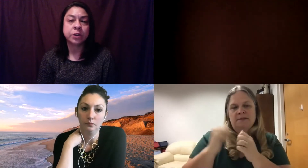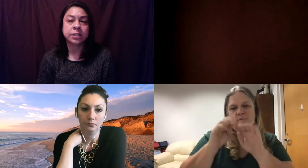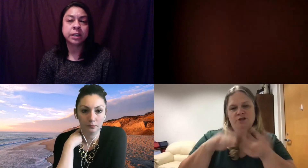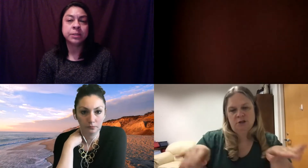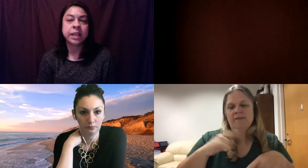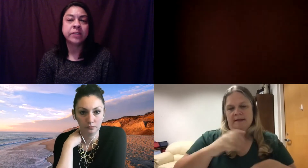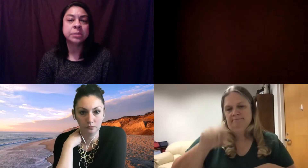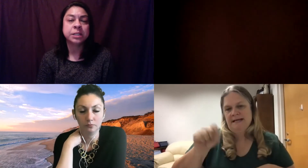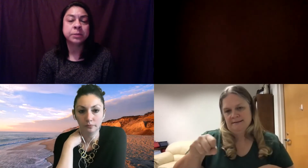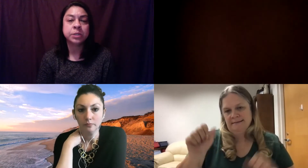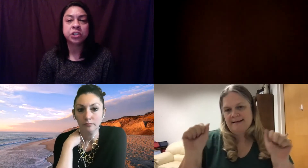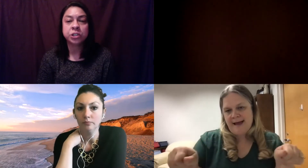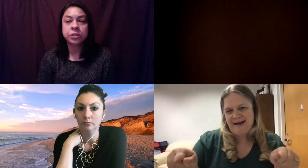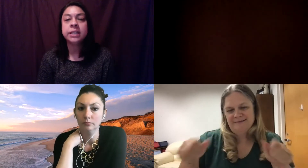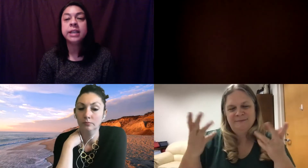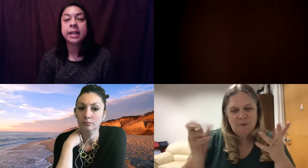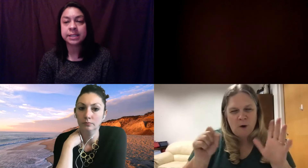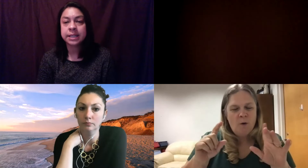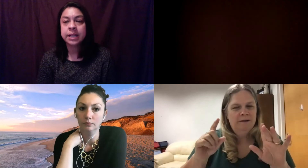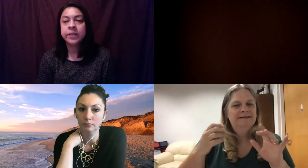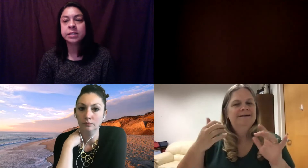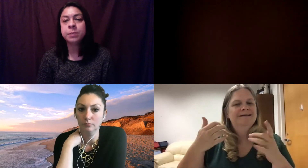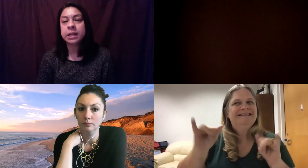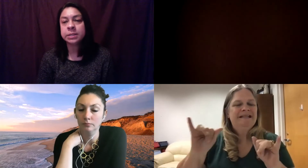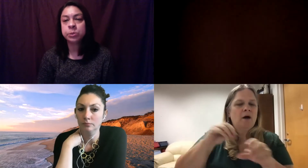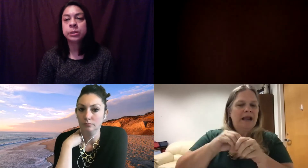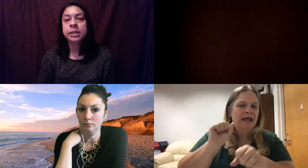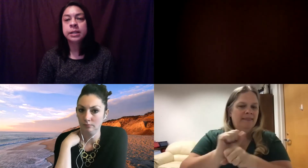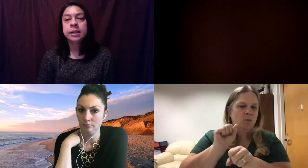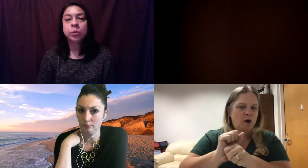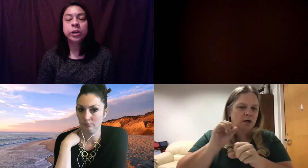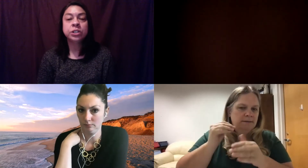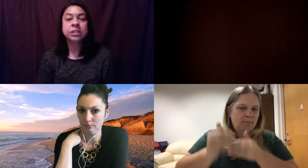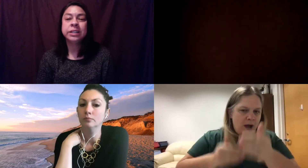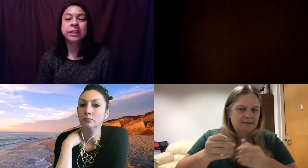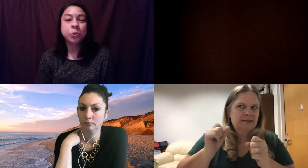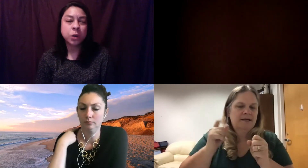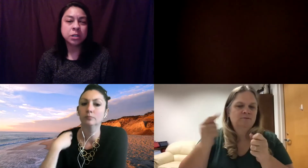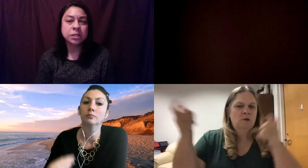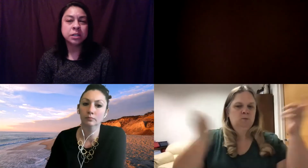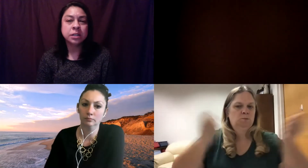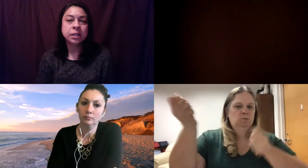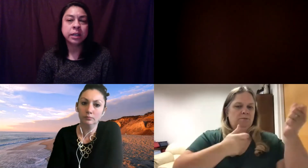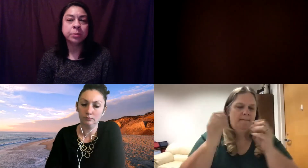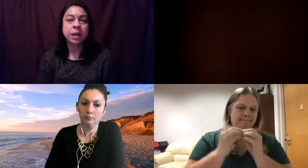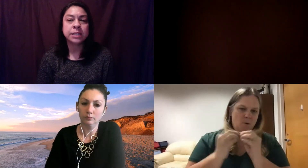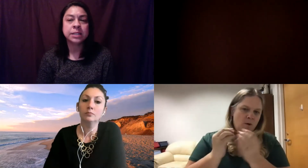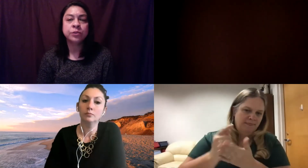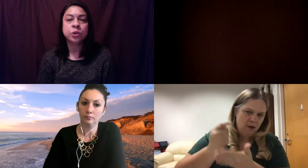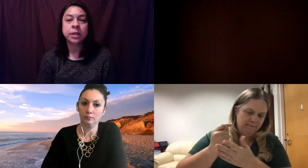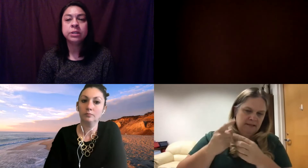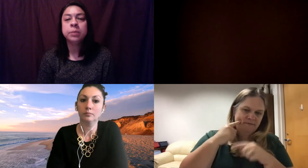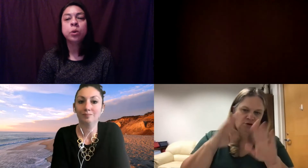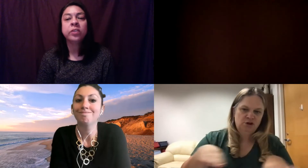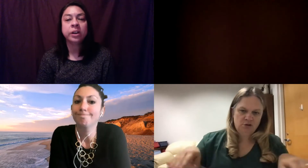As far as a therapist having some experience with children, then yes, that's possible. We are still in the works and the process of